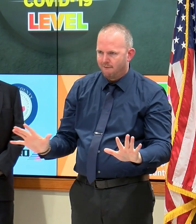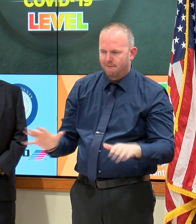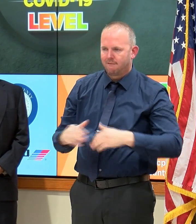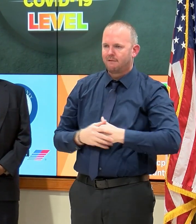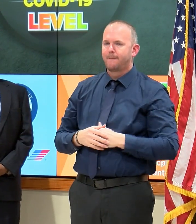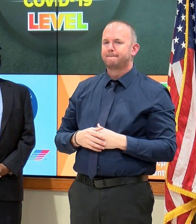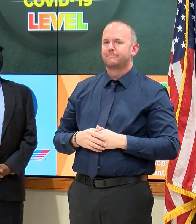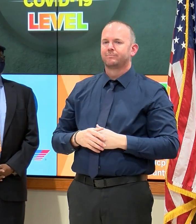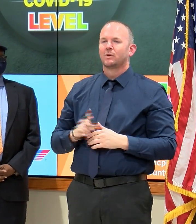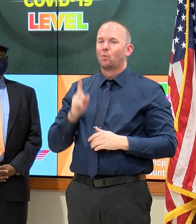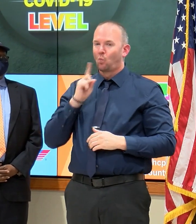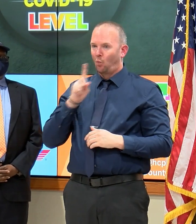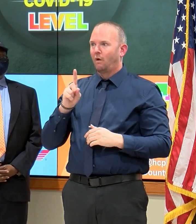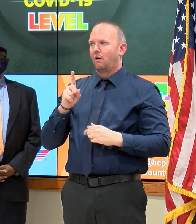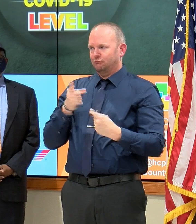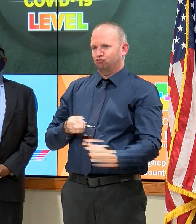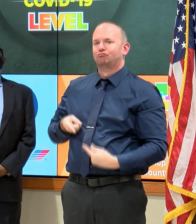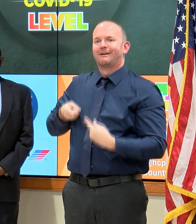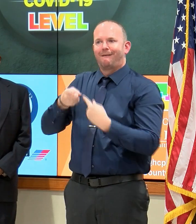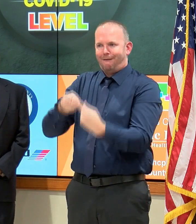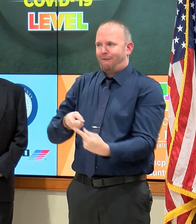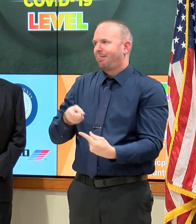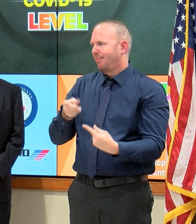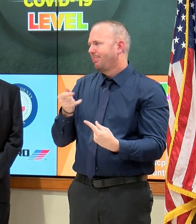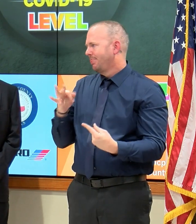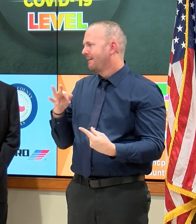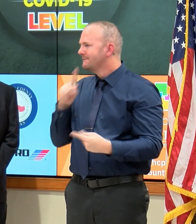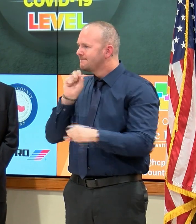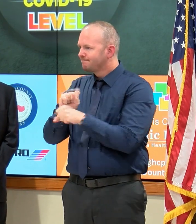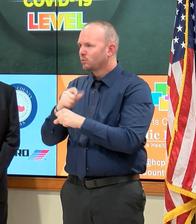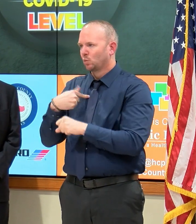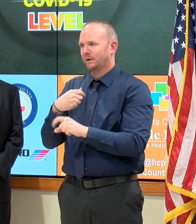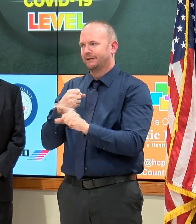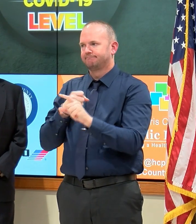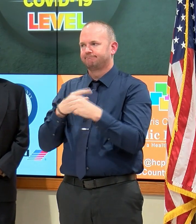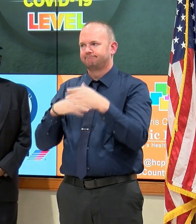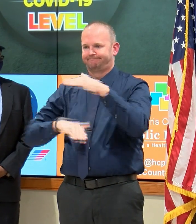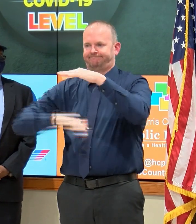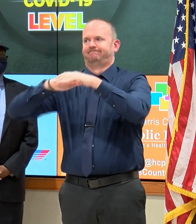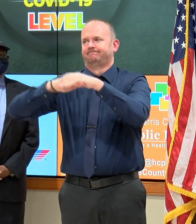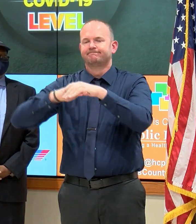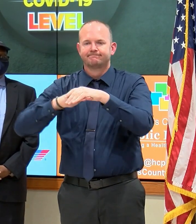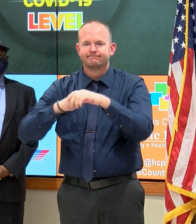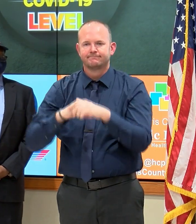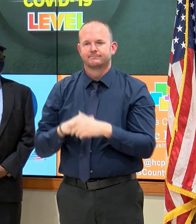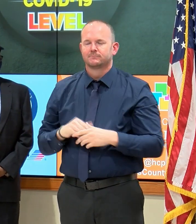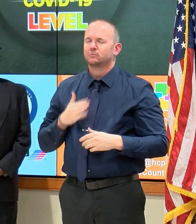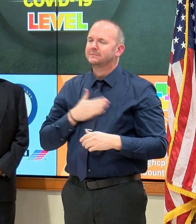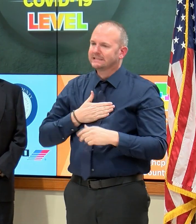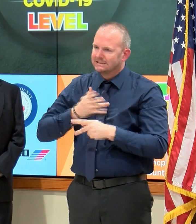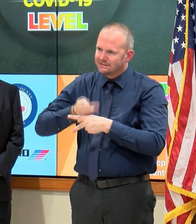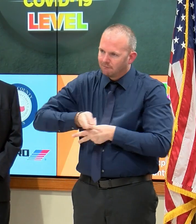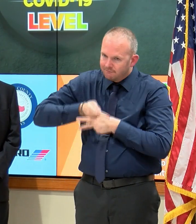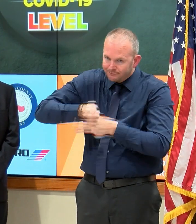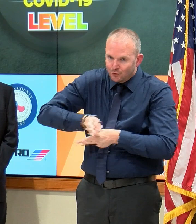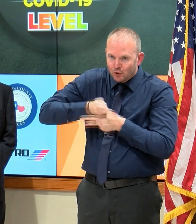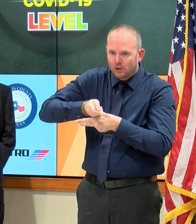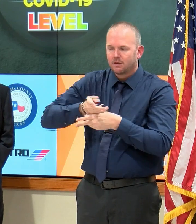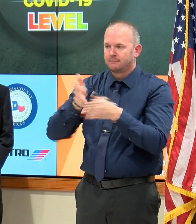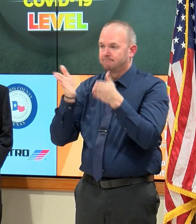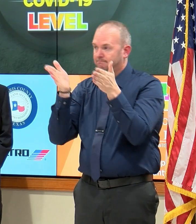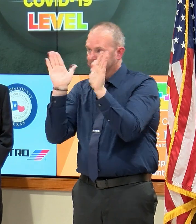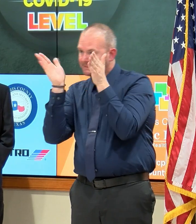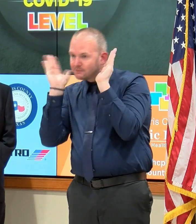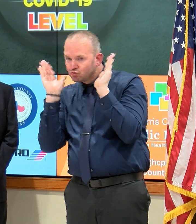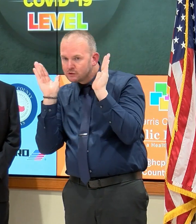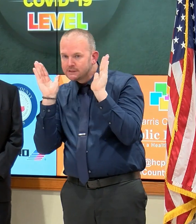So, as we say, govern yourselves accordingly. Be mindful. Get the information. Take full advantage